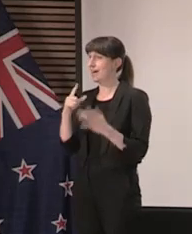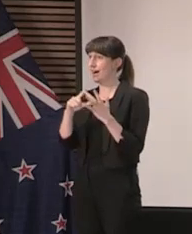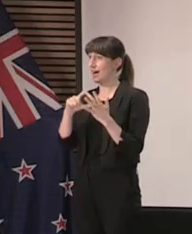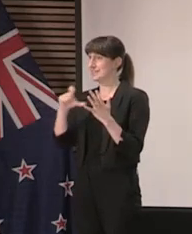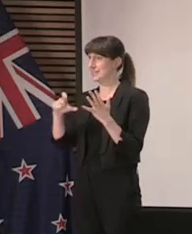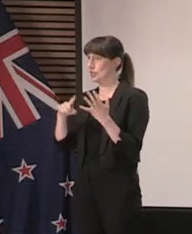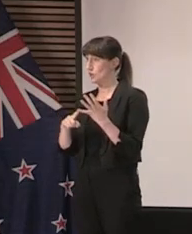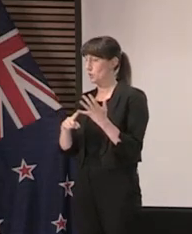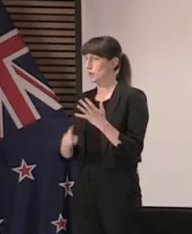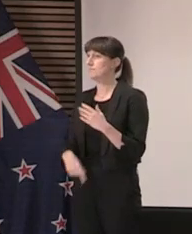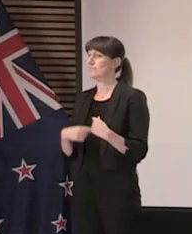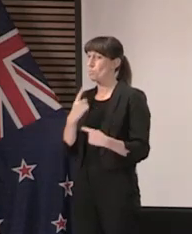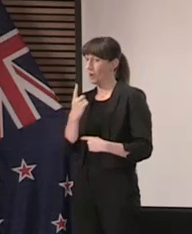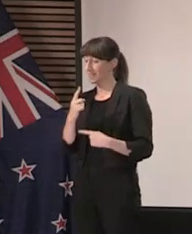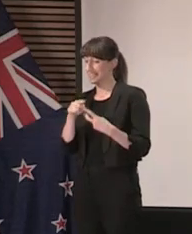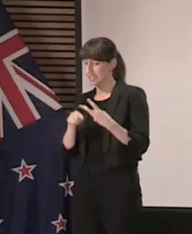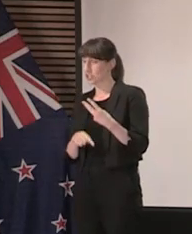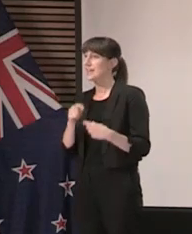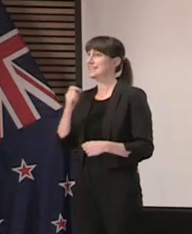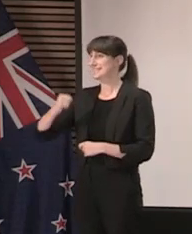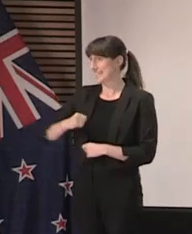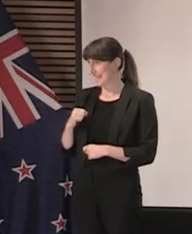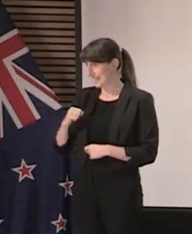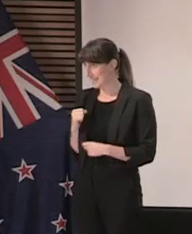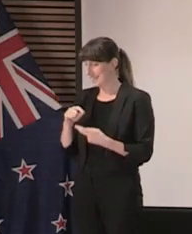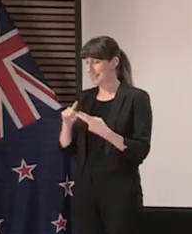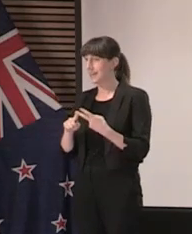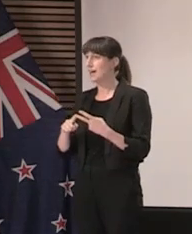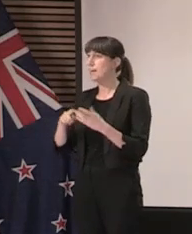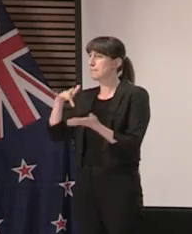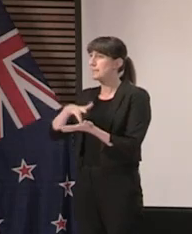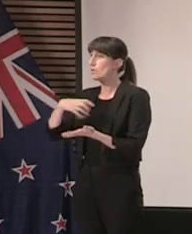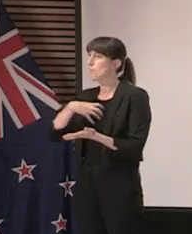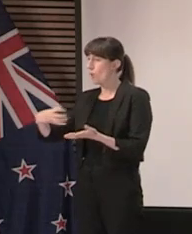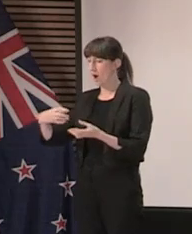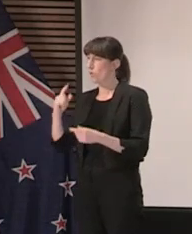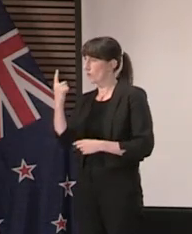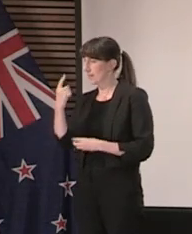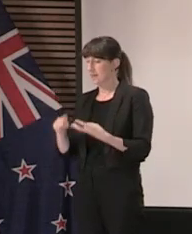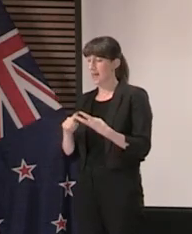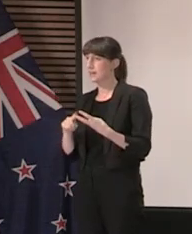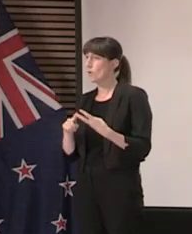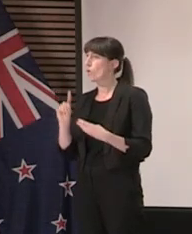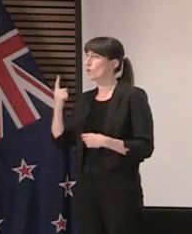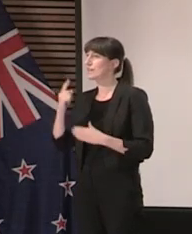Dunedin and North Shore hospitals. 2 of these folk in North Shore and Dunedin are in a critical condition.